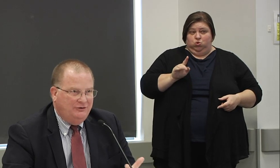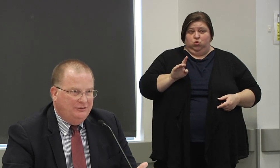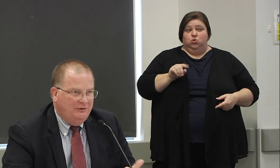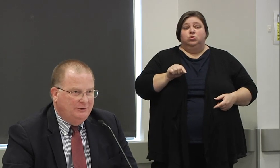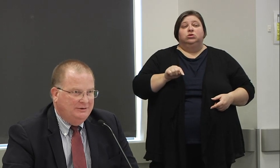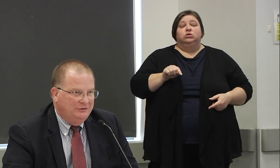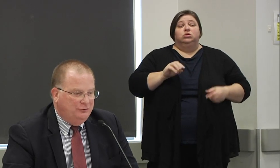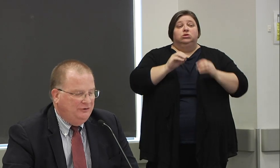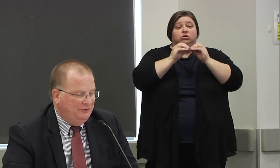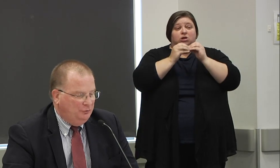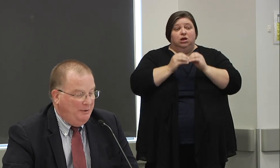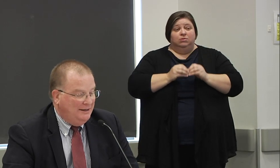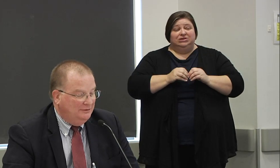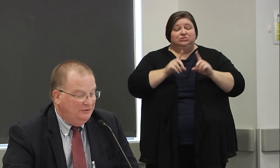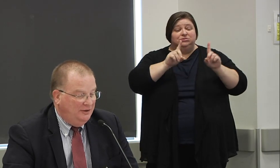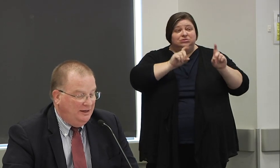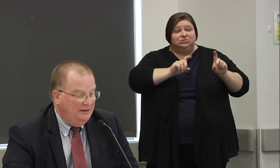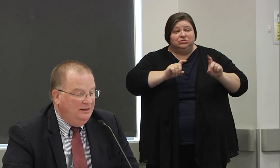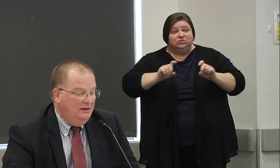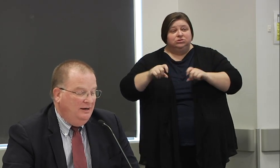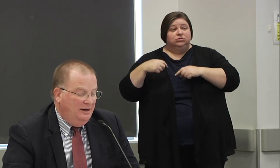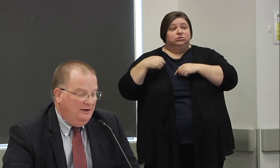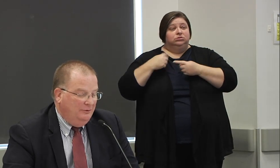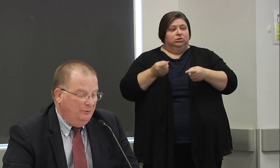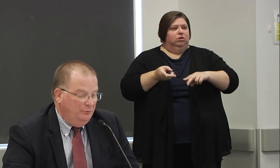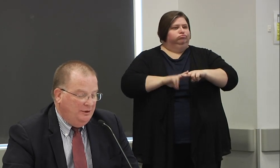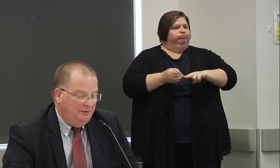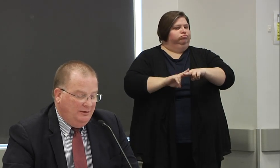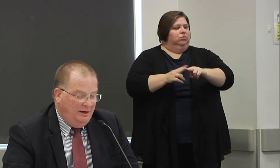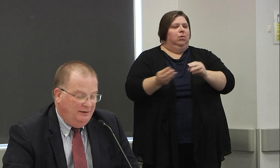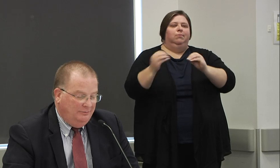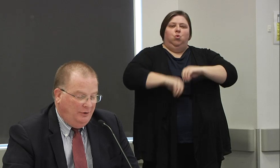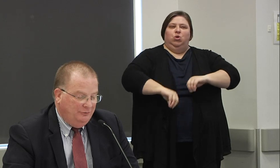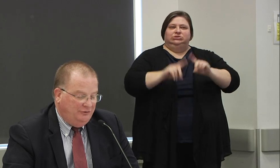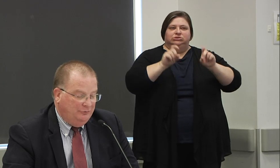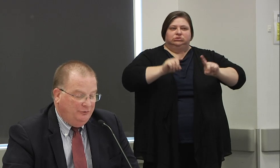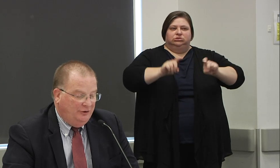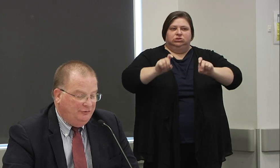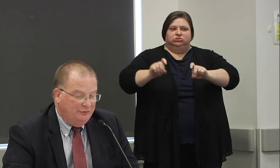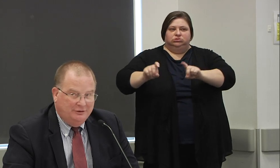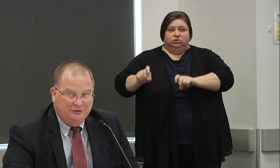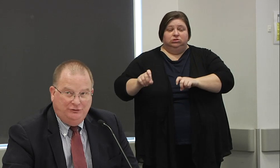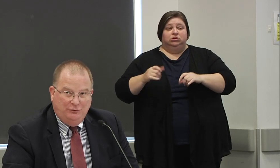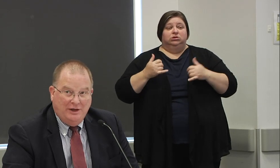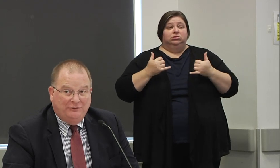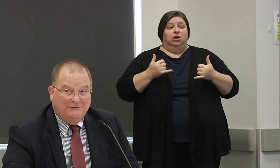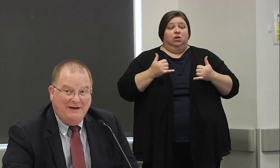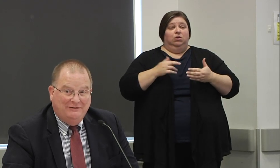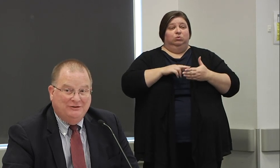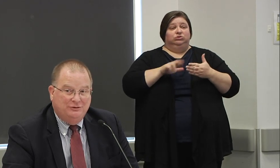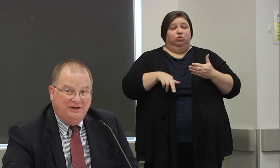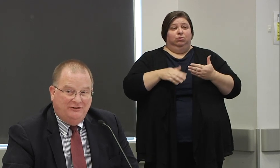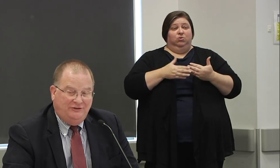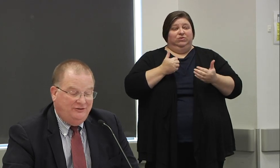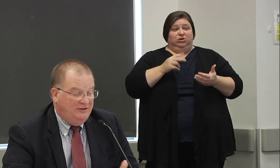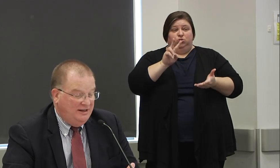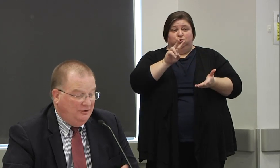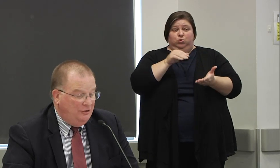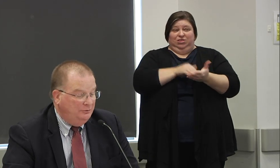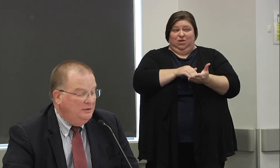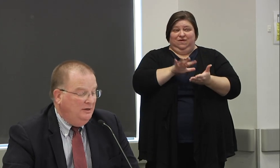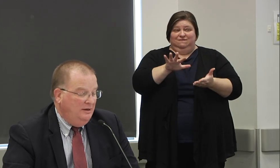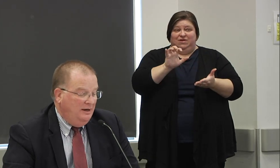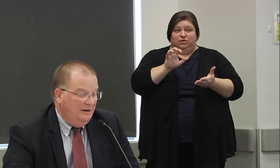administered have been increasing dramatically today. We received results for nearly 2,500 tests today